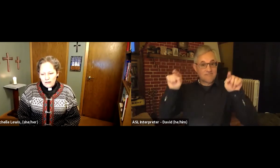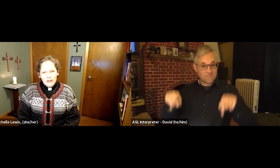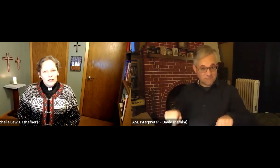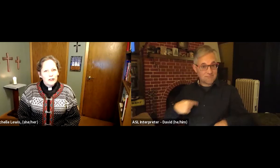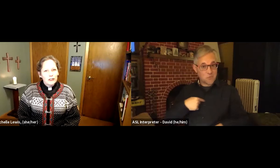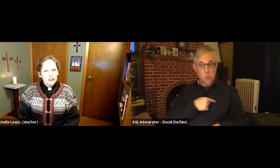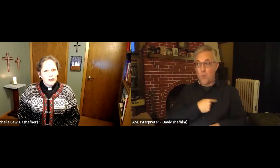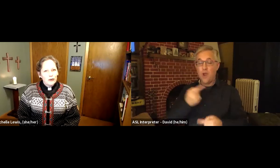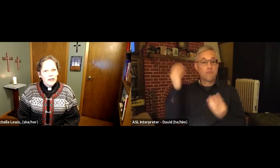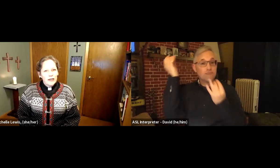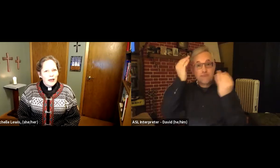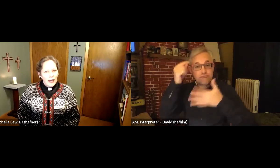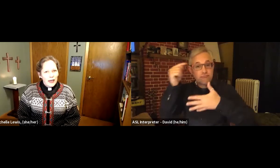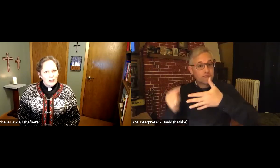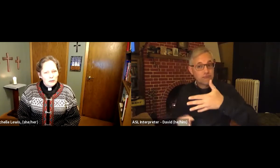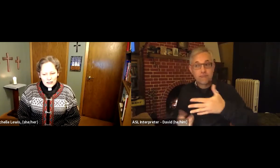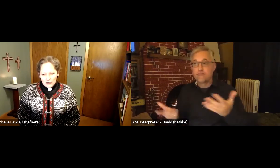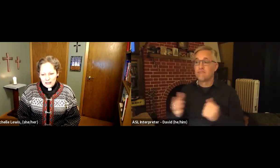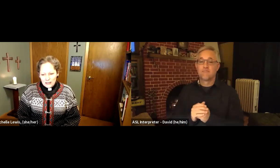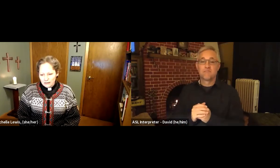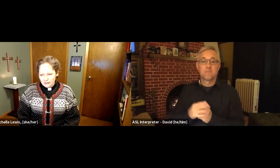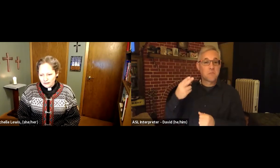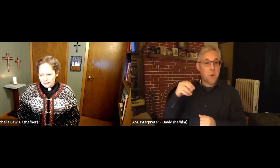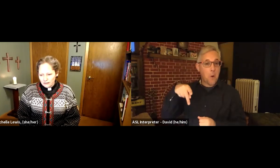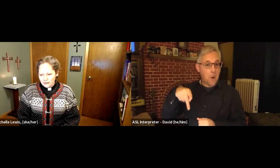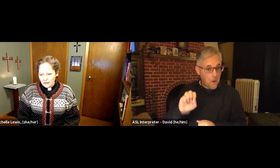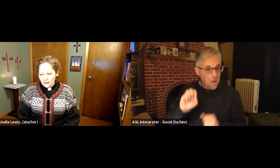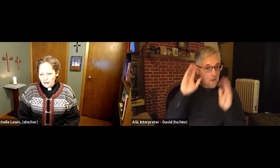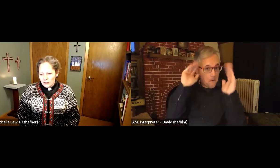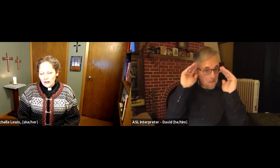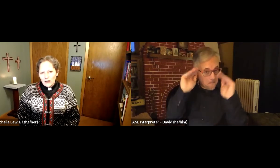love, joy, and peace.